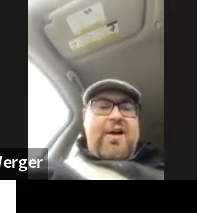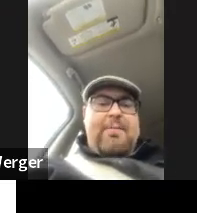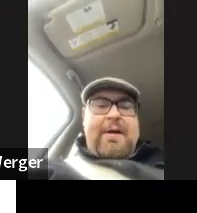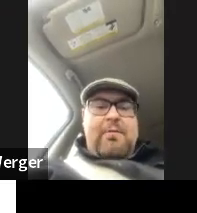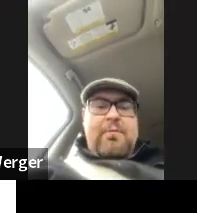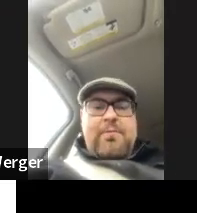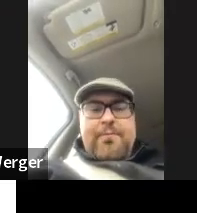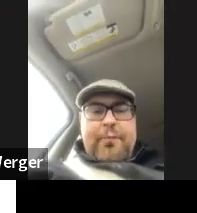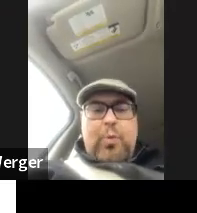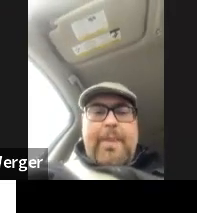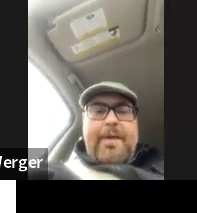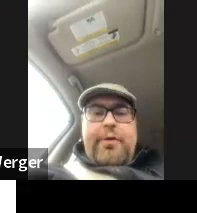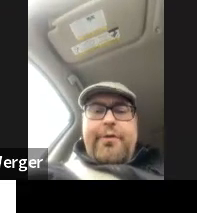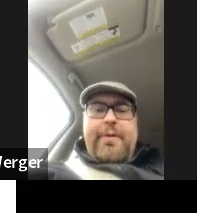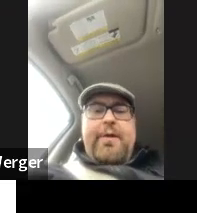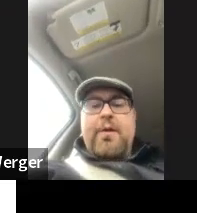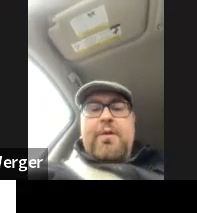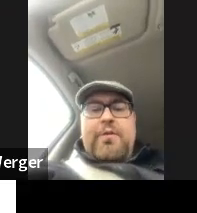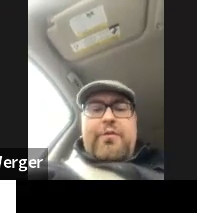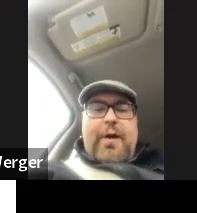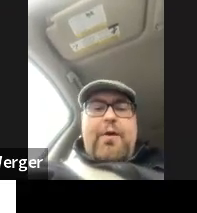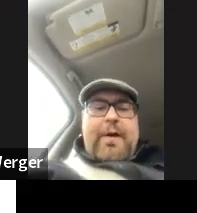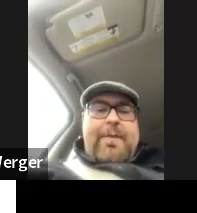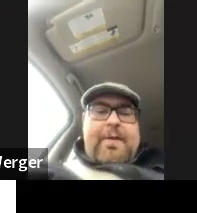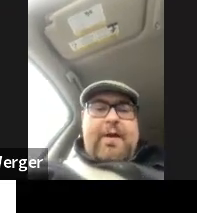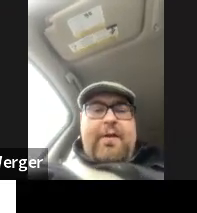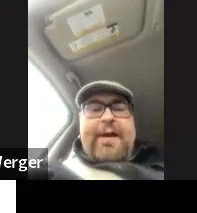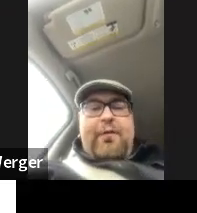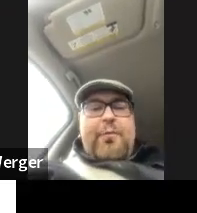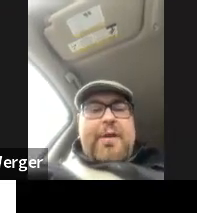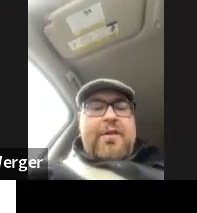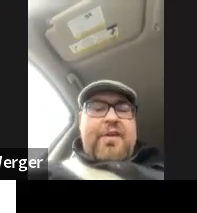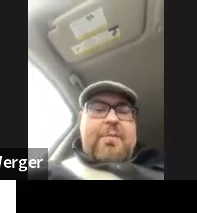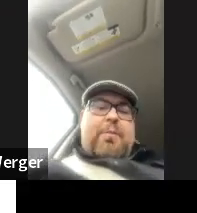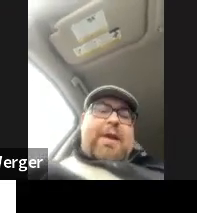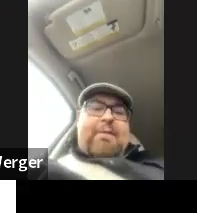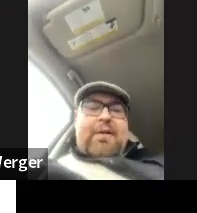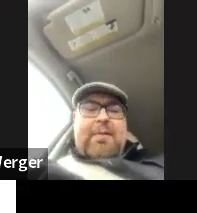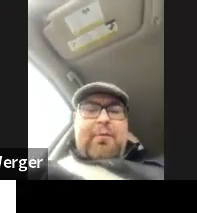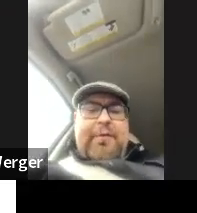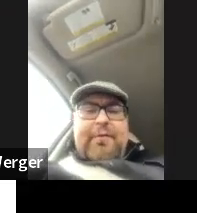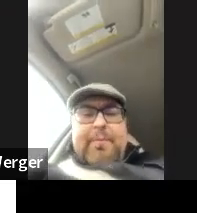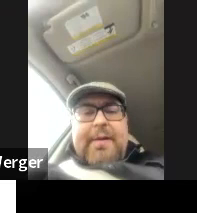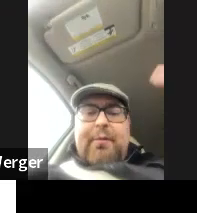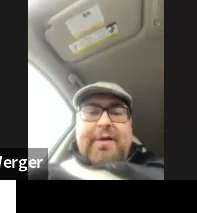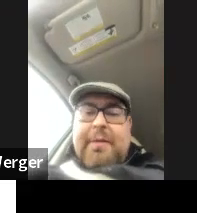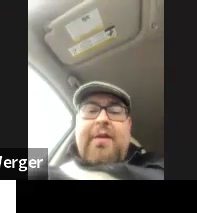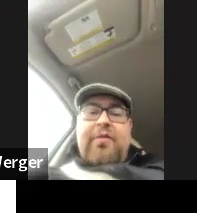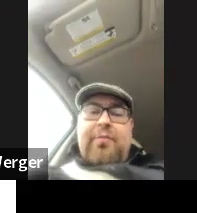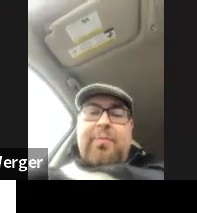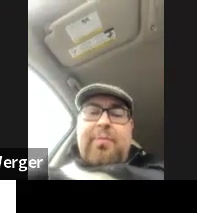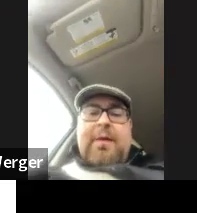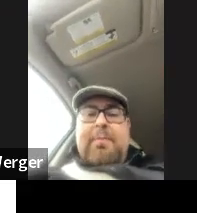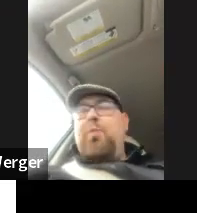kind of talk about what they're doing. So I know on council meetings, Amy, we have a couple different people come